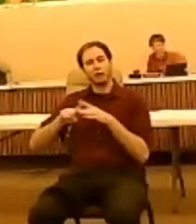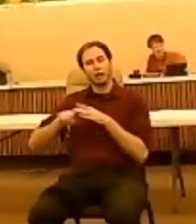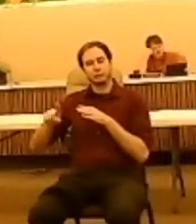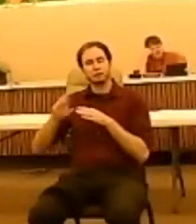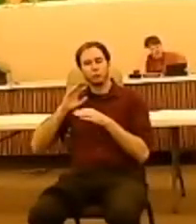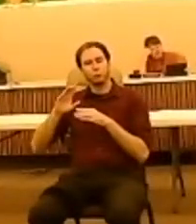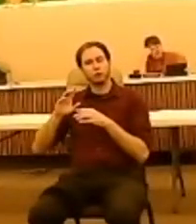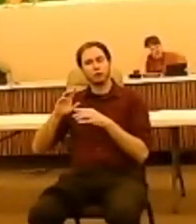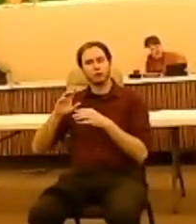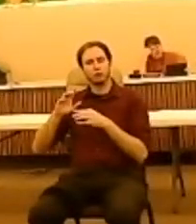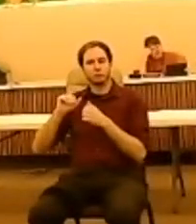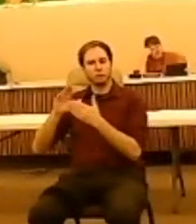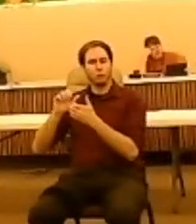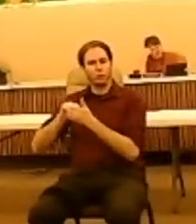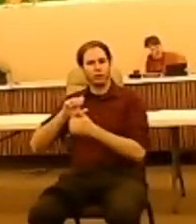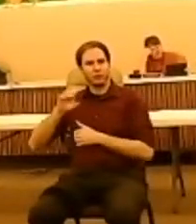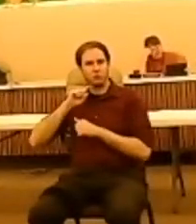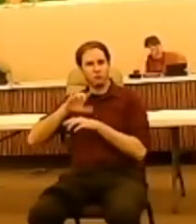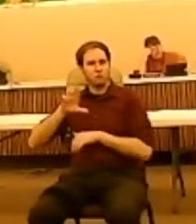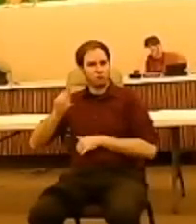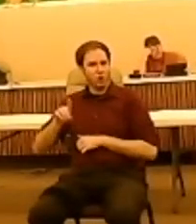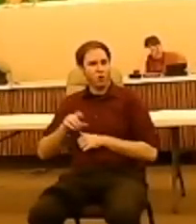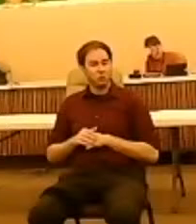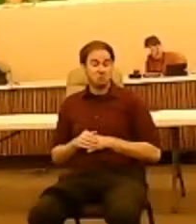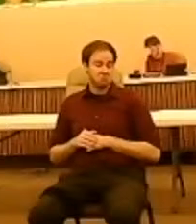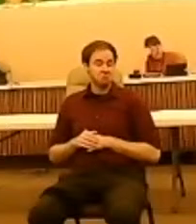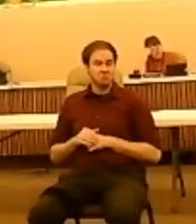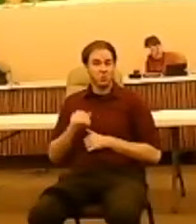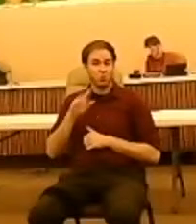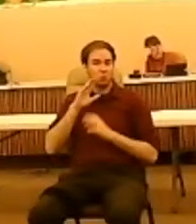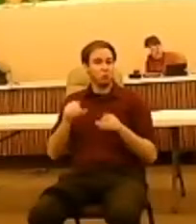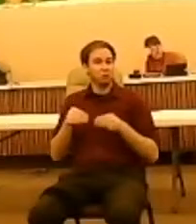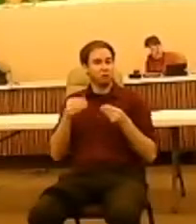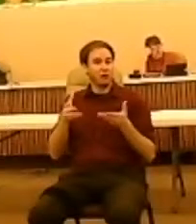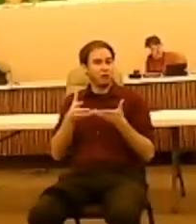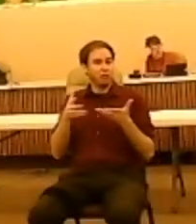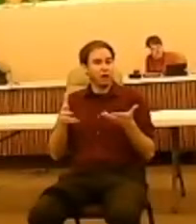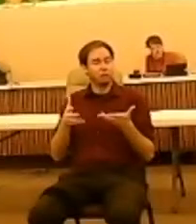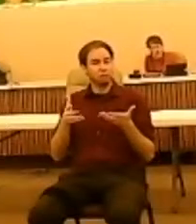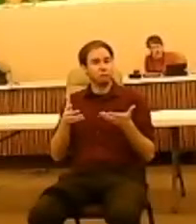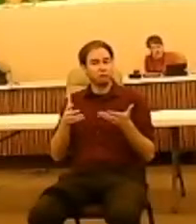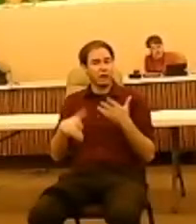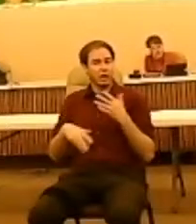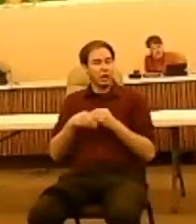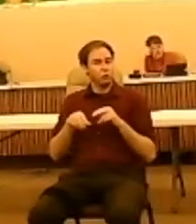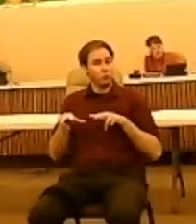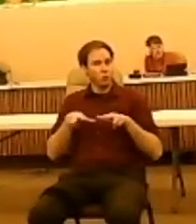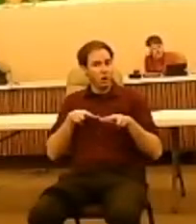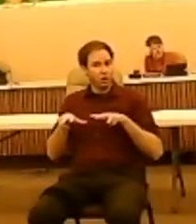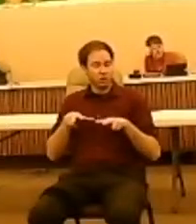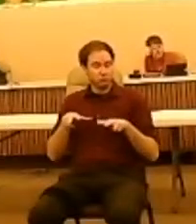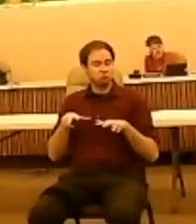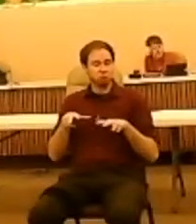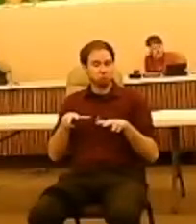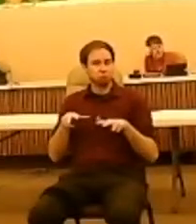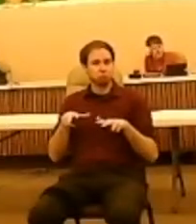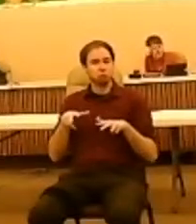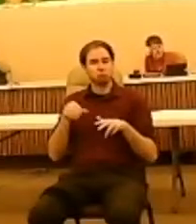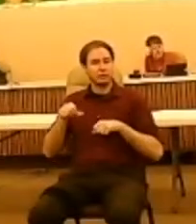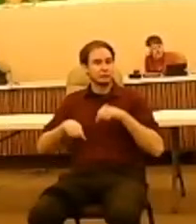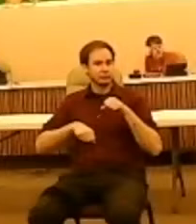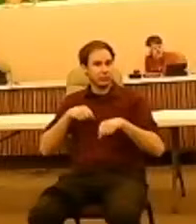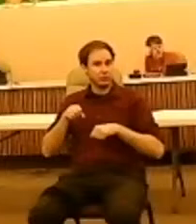So it'll provide a lot of great additional walking and